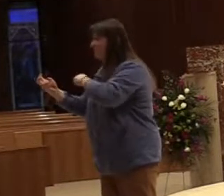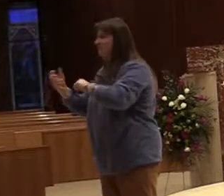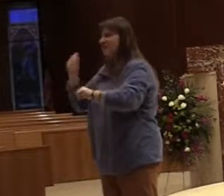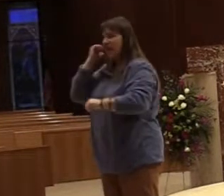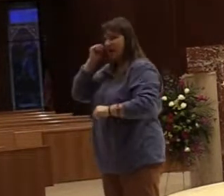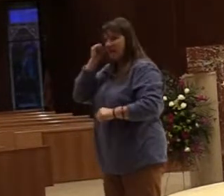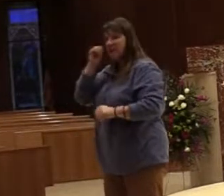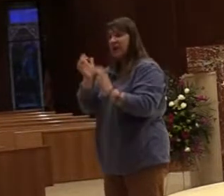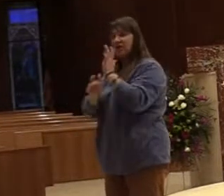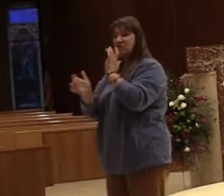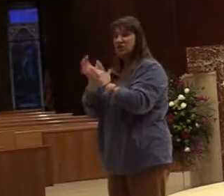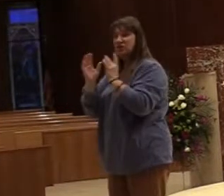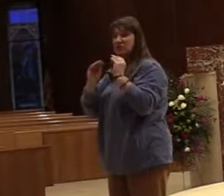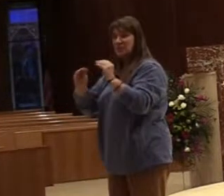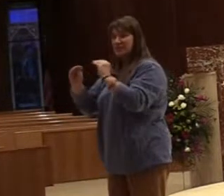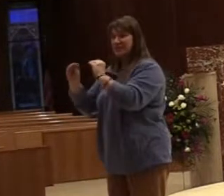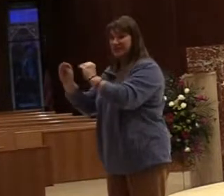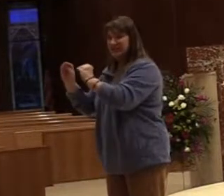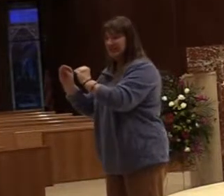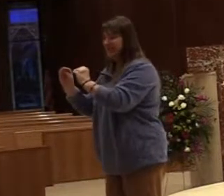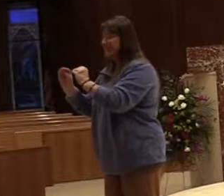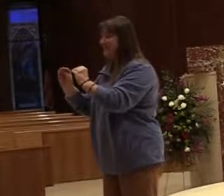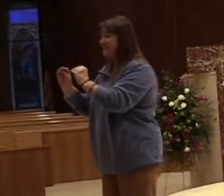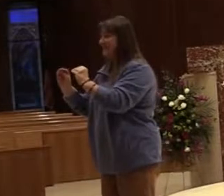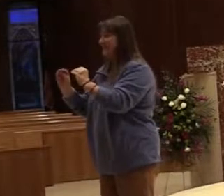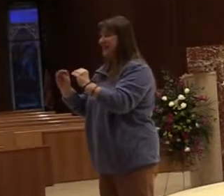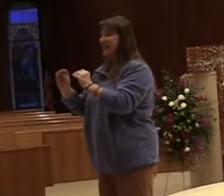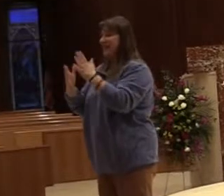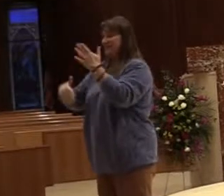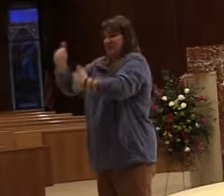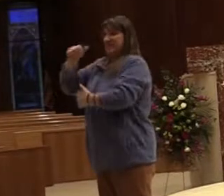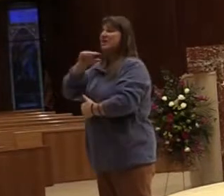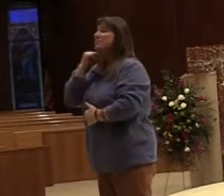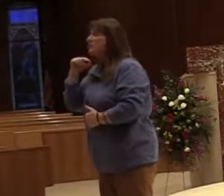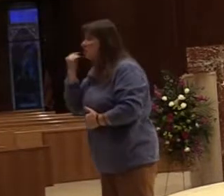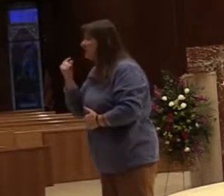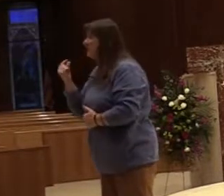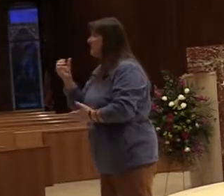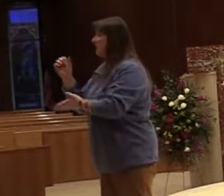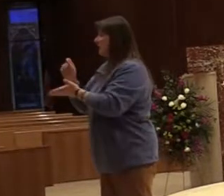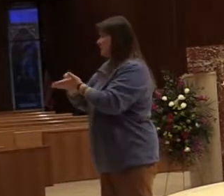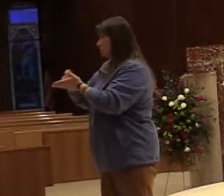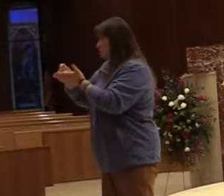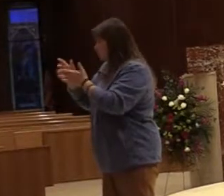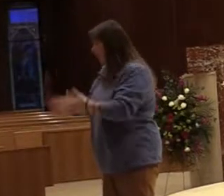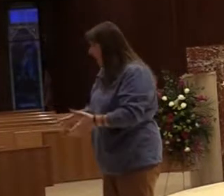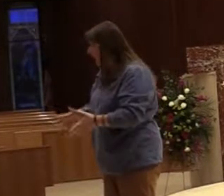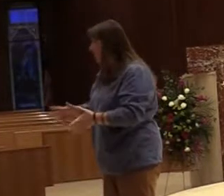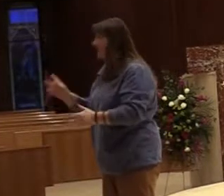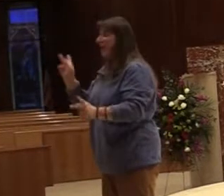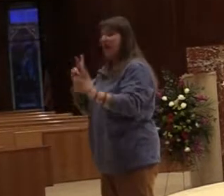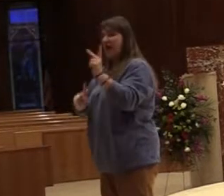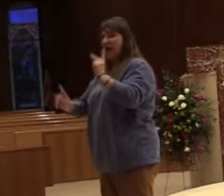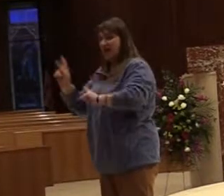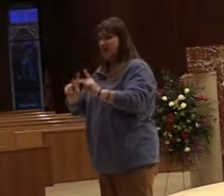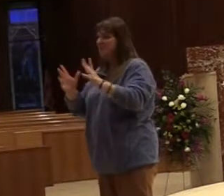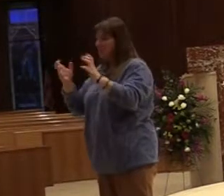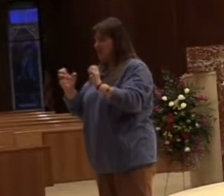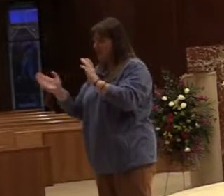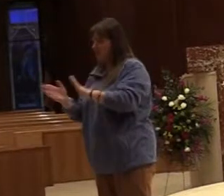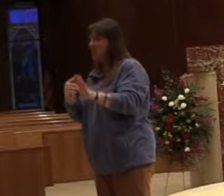area. The chief priests, the scribes, and the leaders of the people, meanwhile, were seeking to put him to